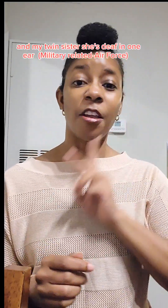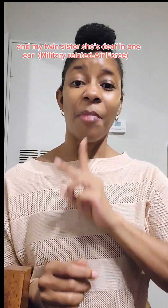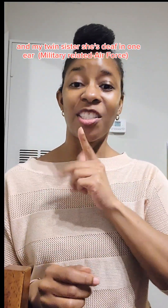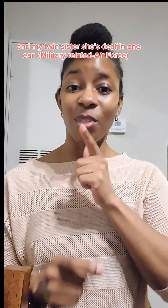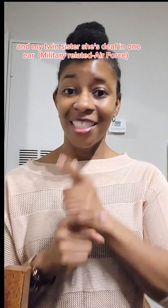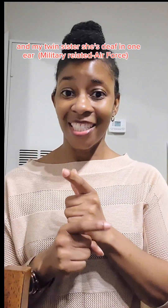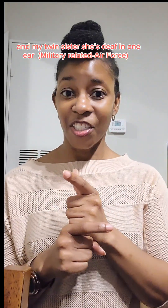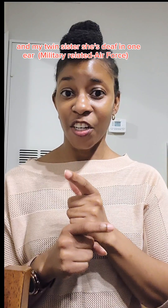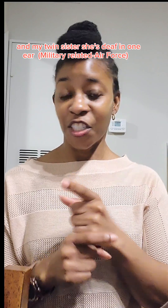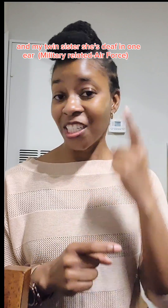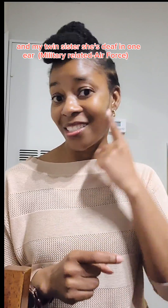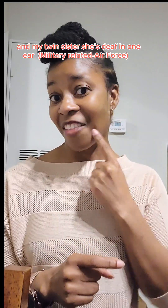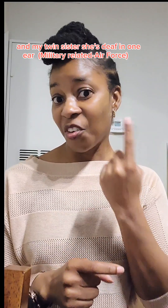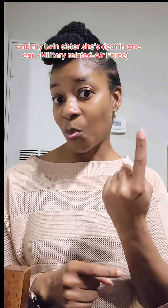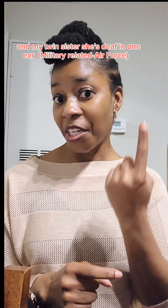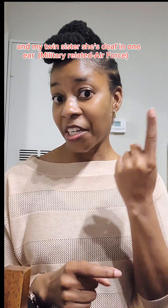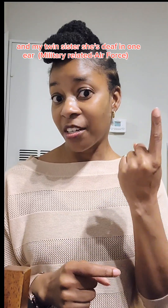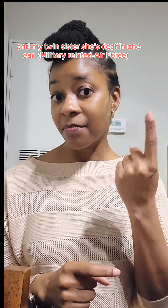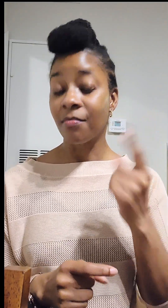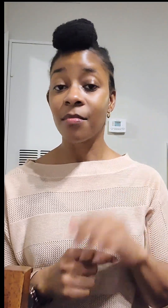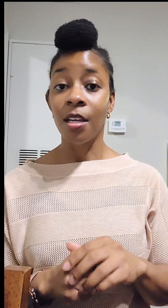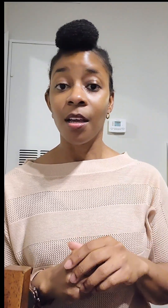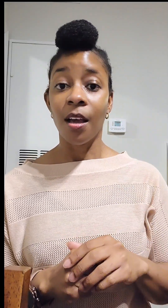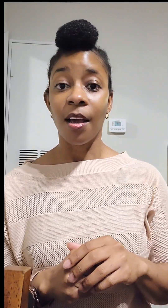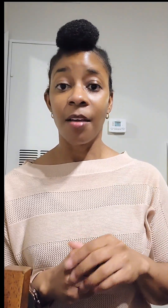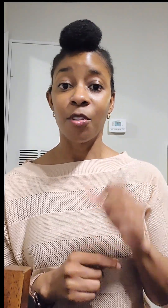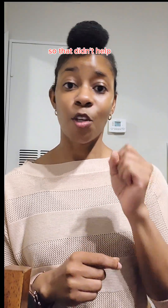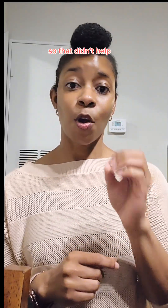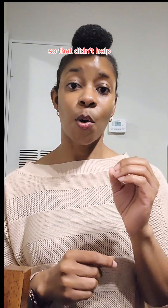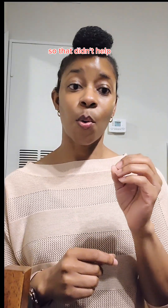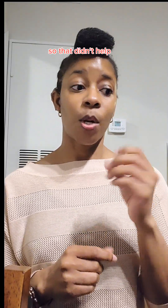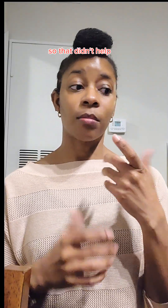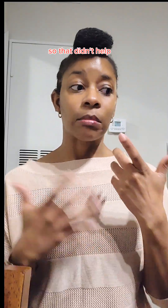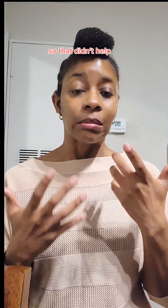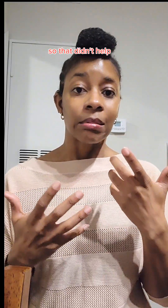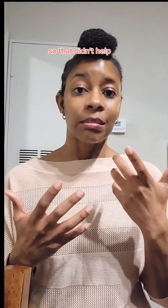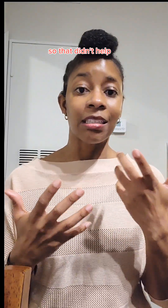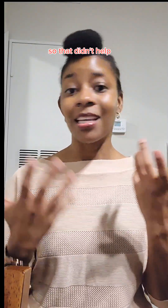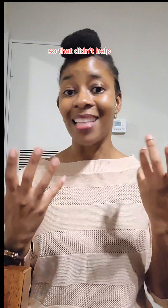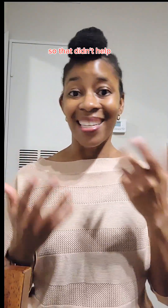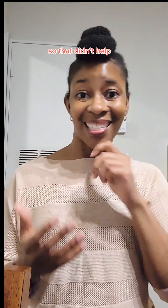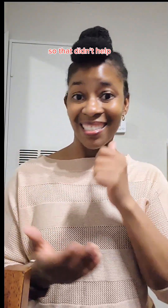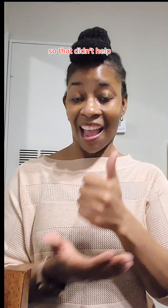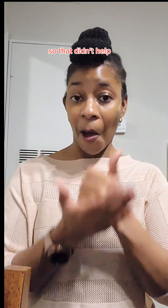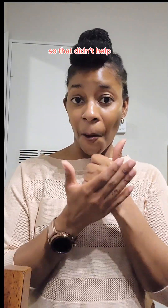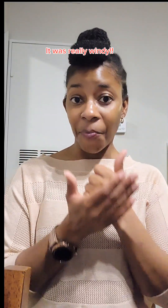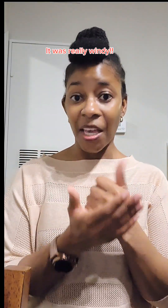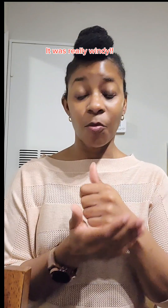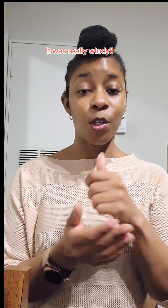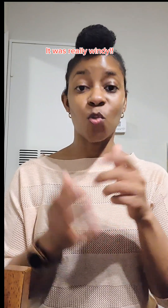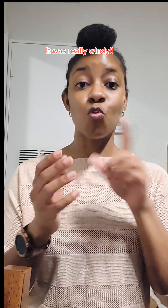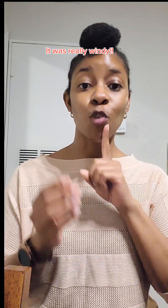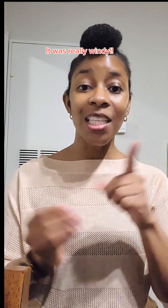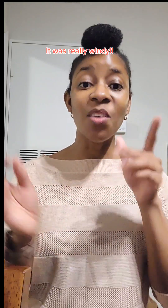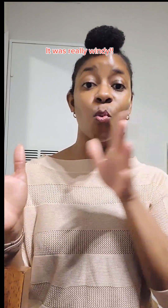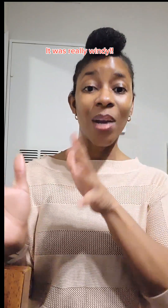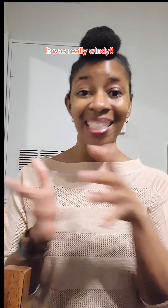my twin sister, she's deaf in one ear. So that didn't help. It was really